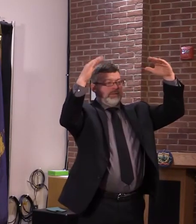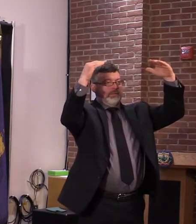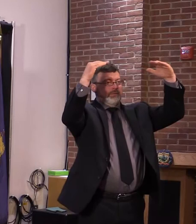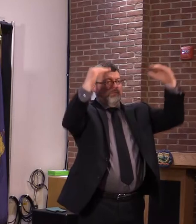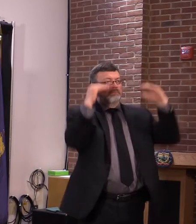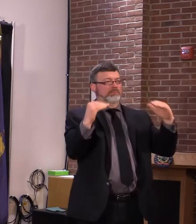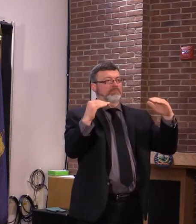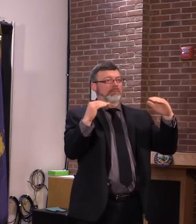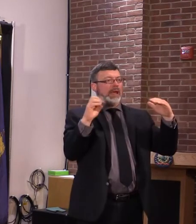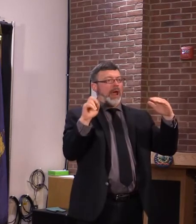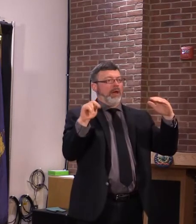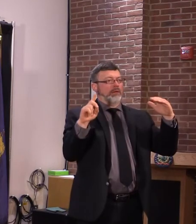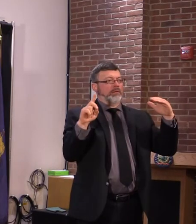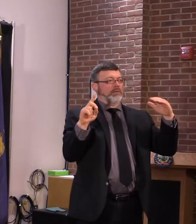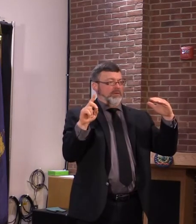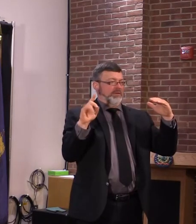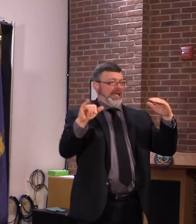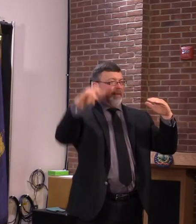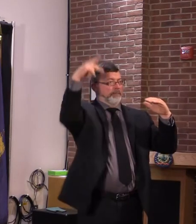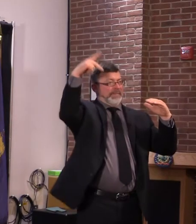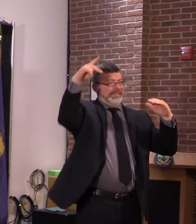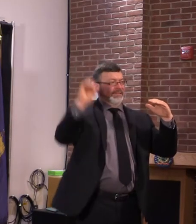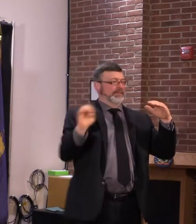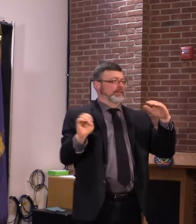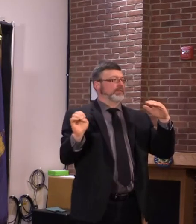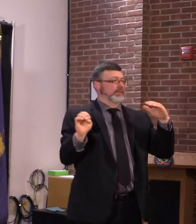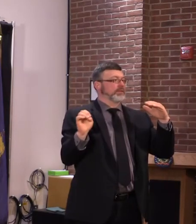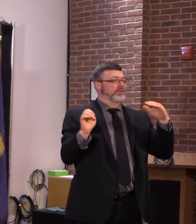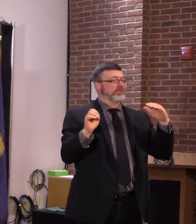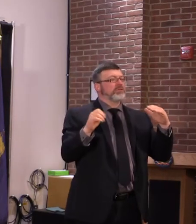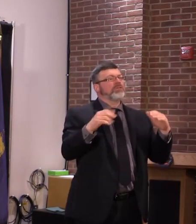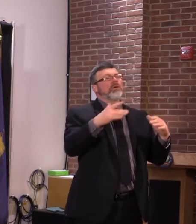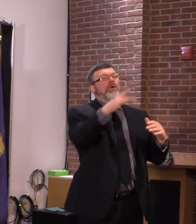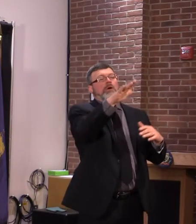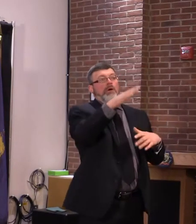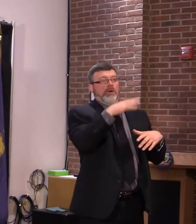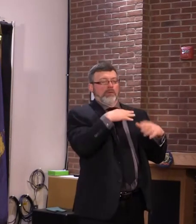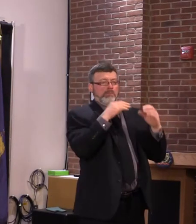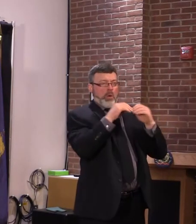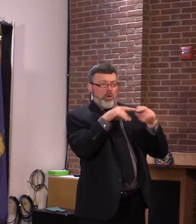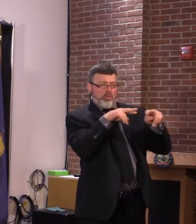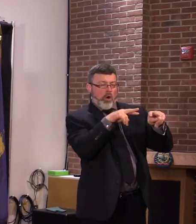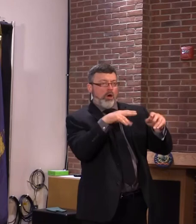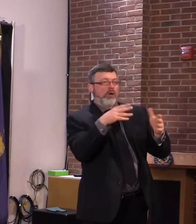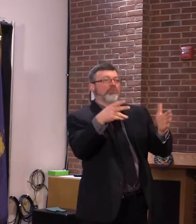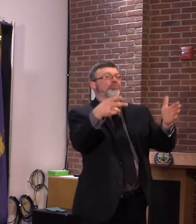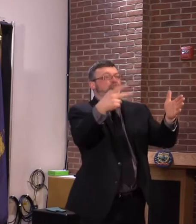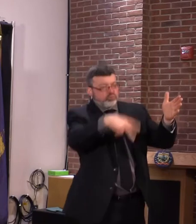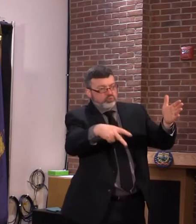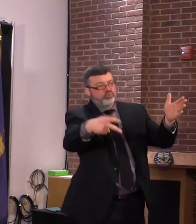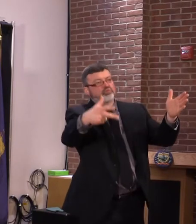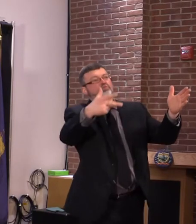several weeks, because that is a focus of what we want to be able to inform Vermonters on as well.